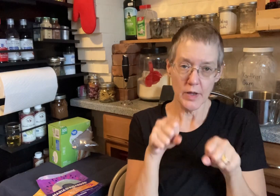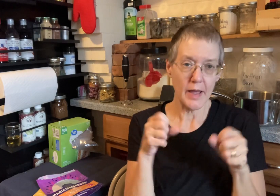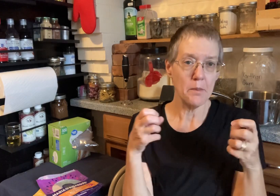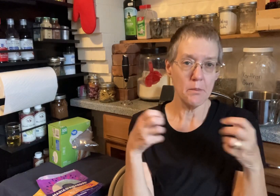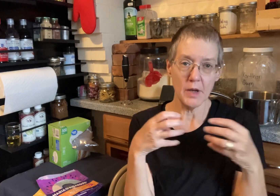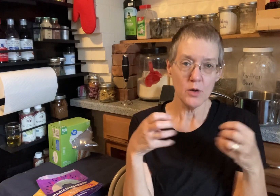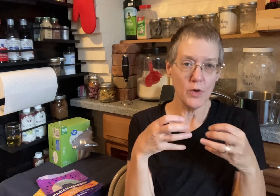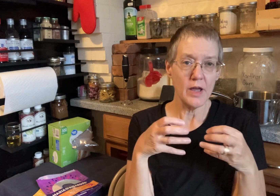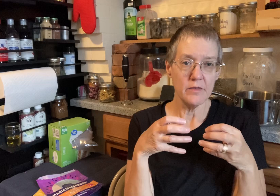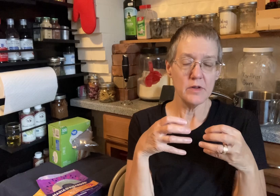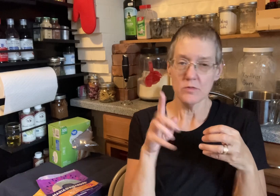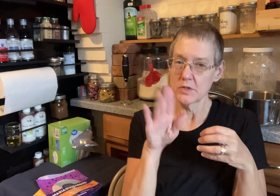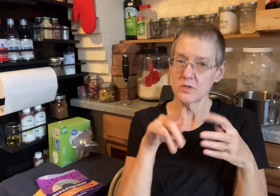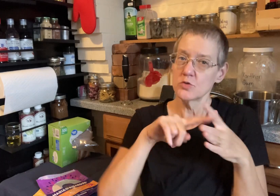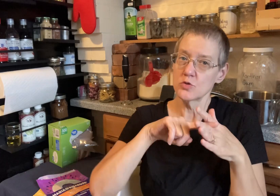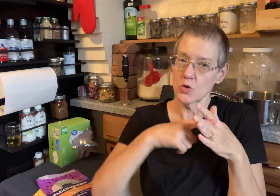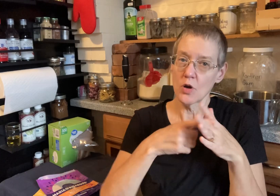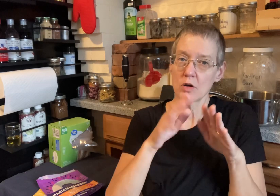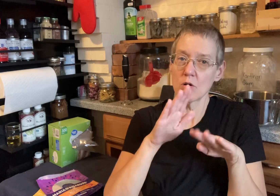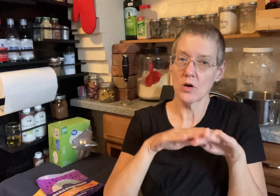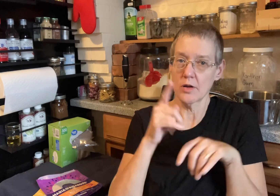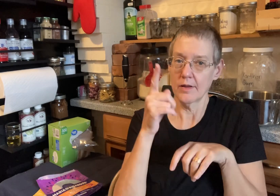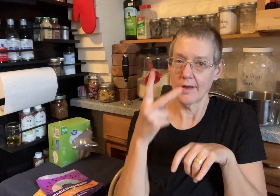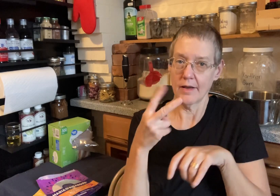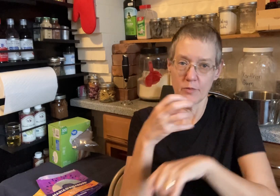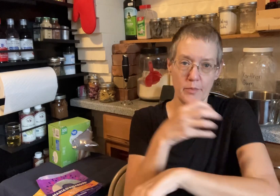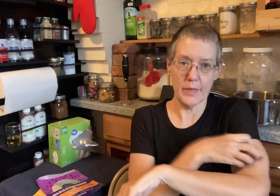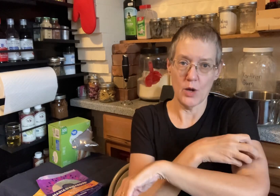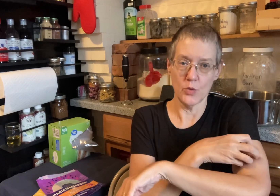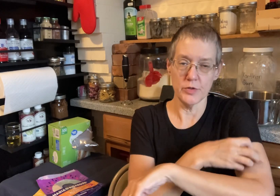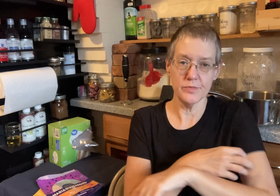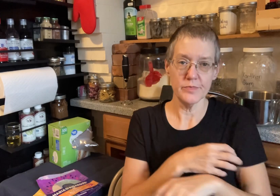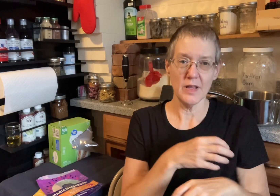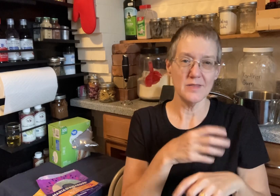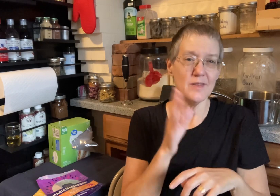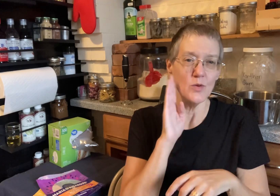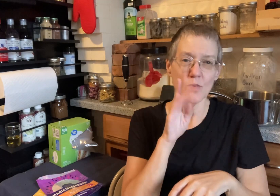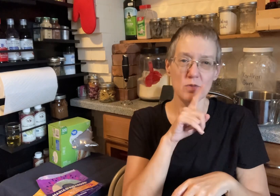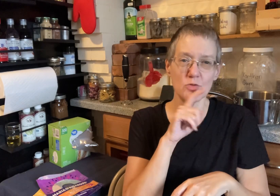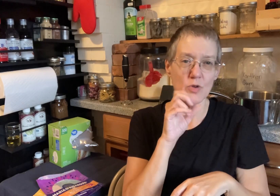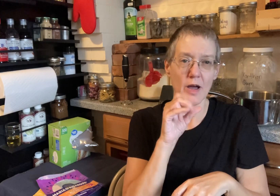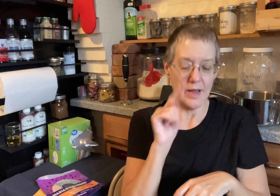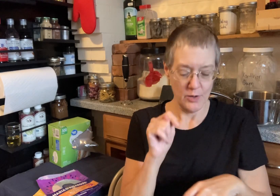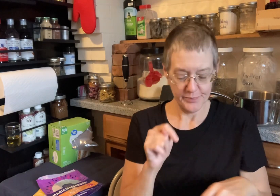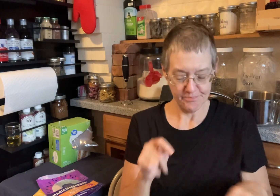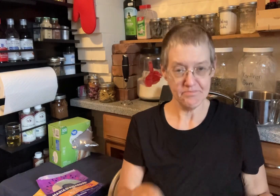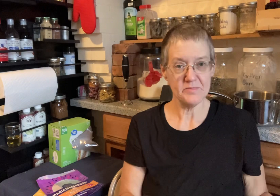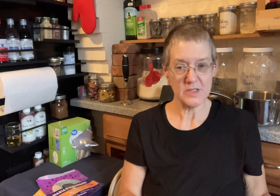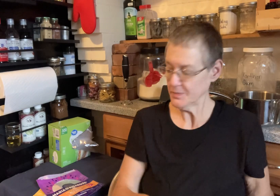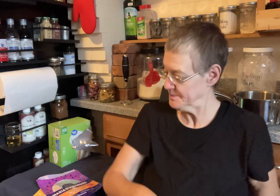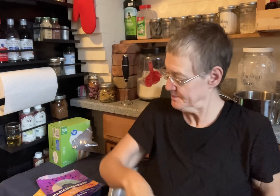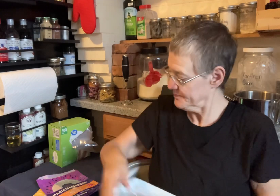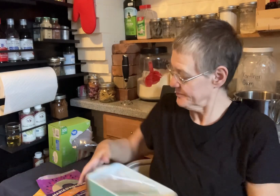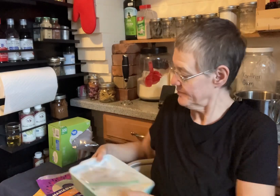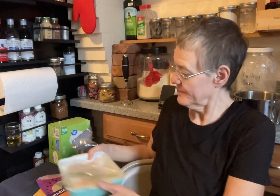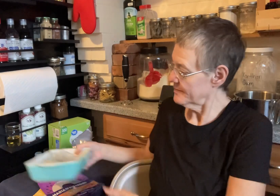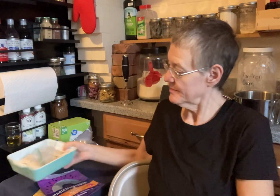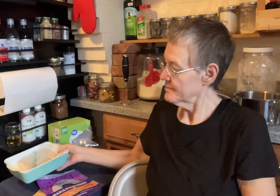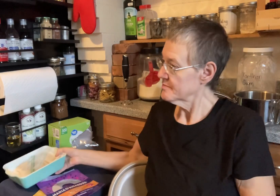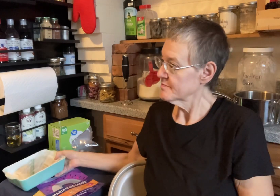frozen, it's going to be about 30 minutes. You can always microwave them, but start them on half power because they tend to dry out.